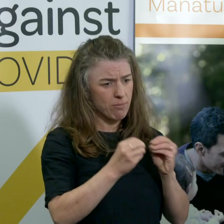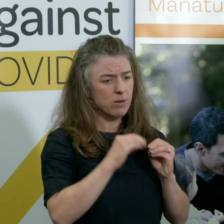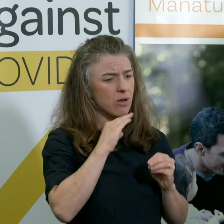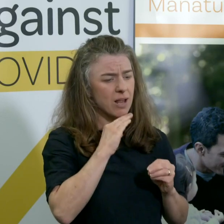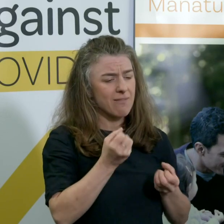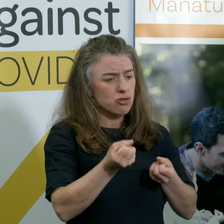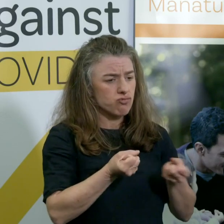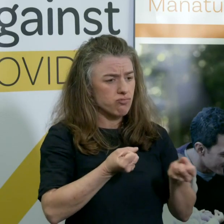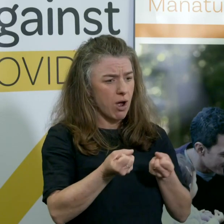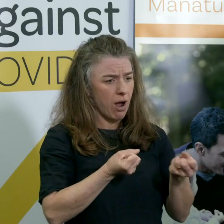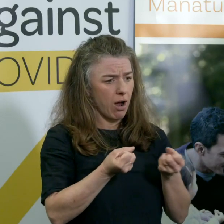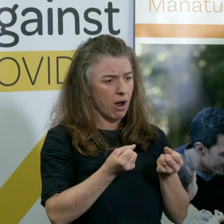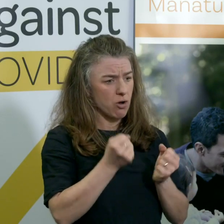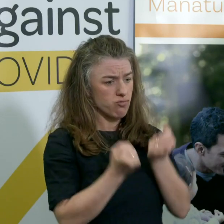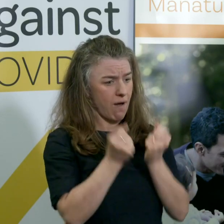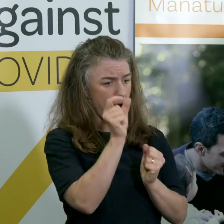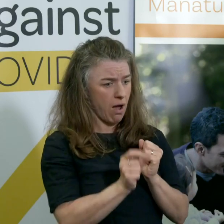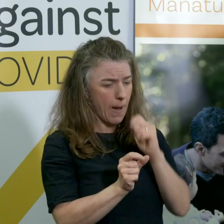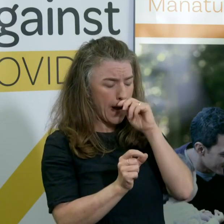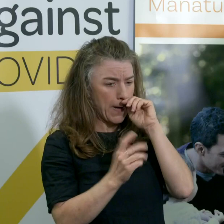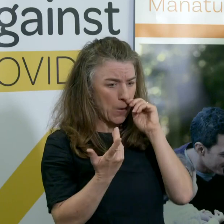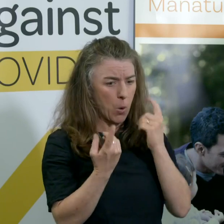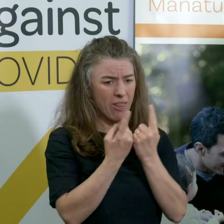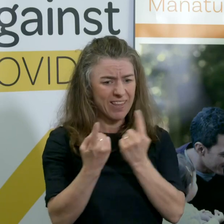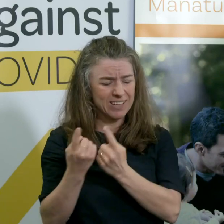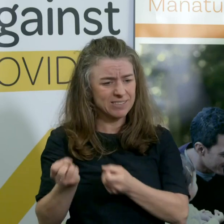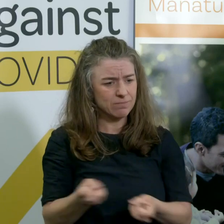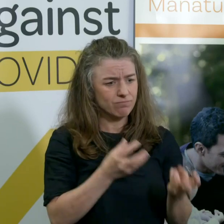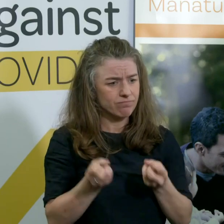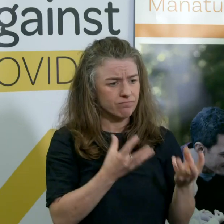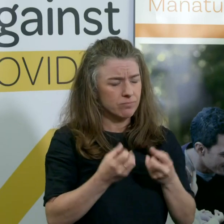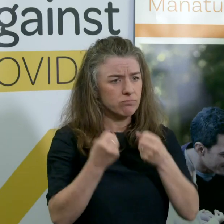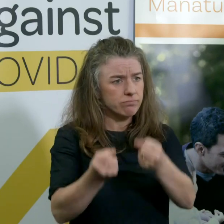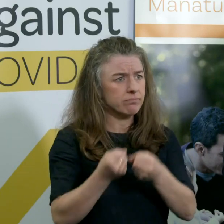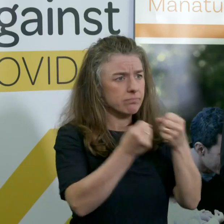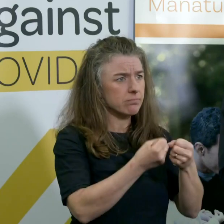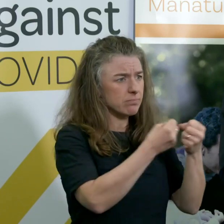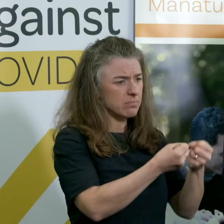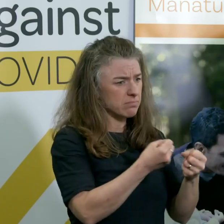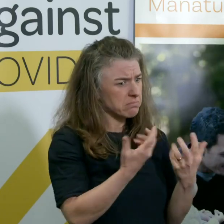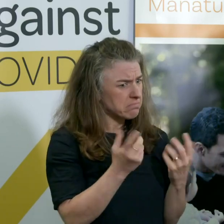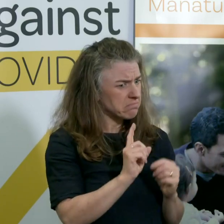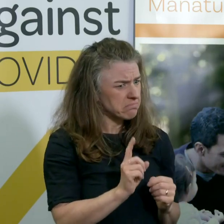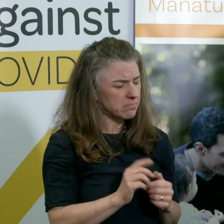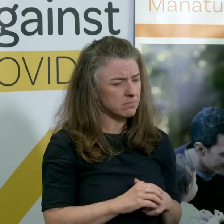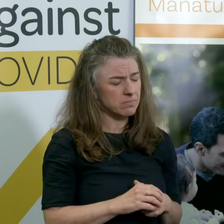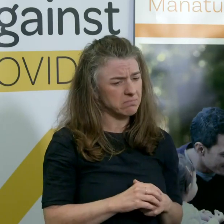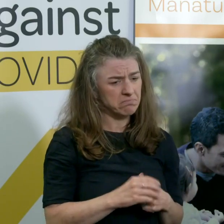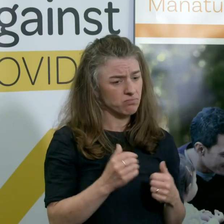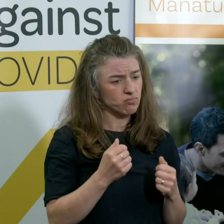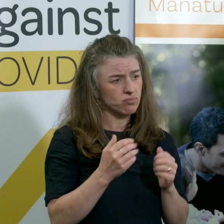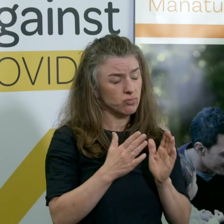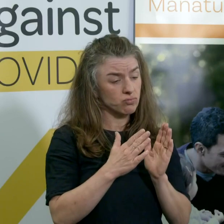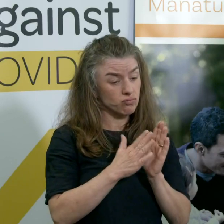and moving stock around the country? That's obviously a specialist skill. So what does that look like for you? We believe we're okay in terms of